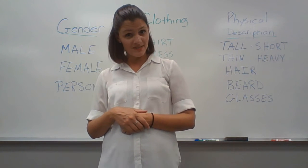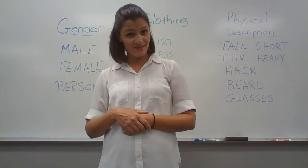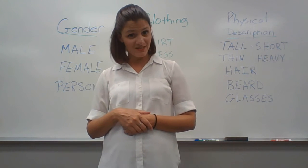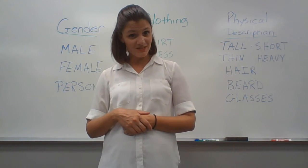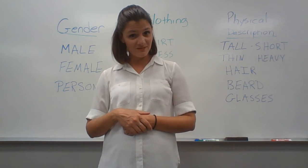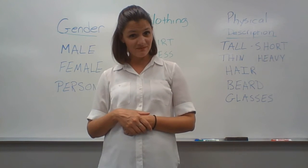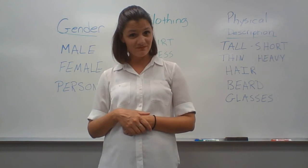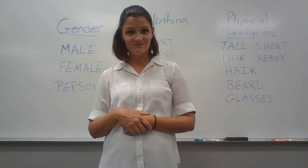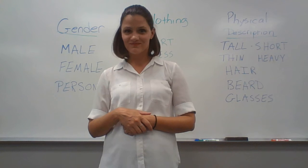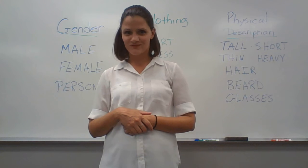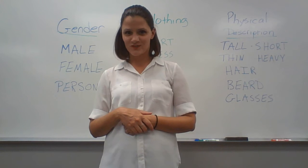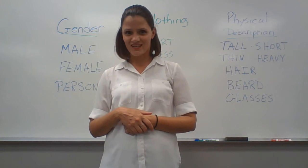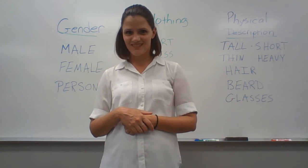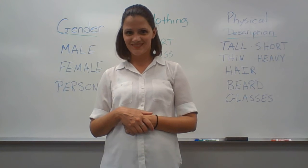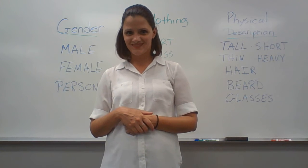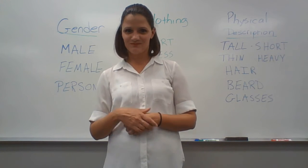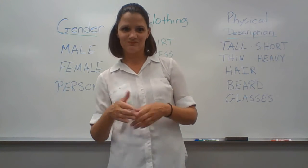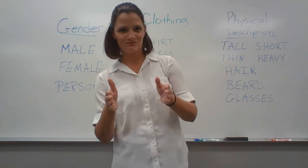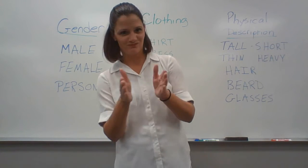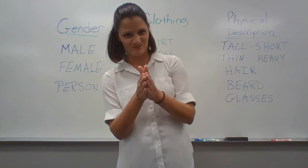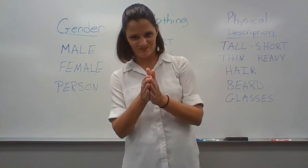signed. Ready?